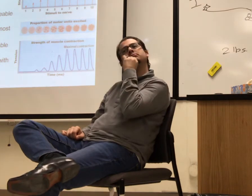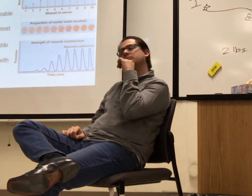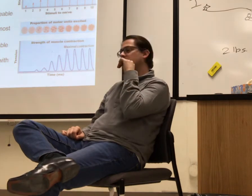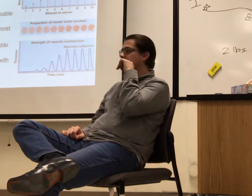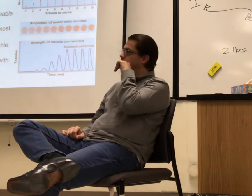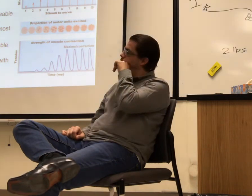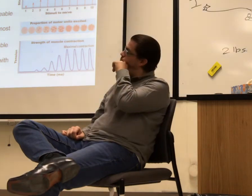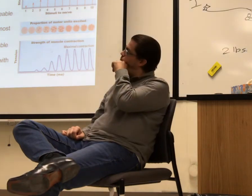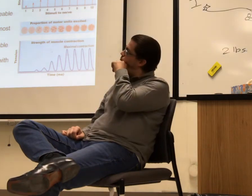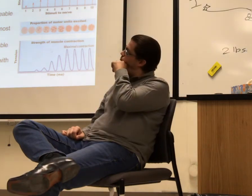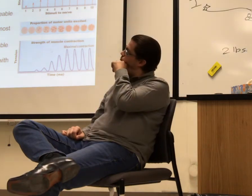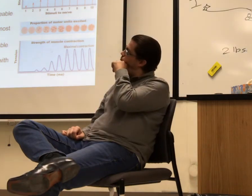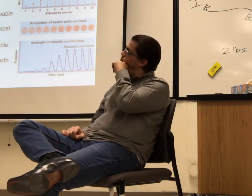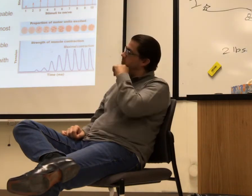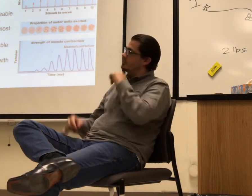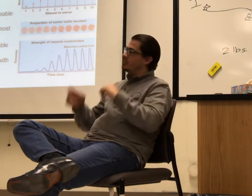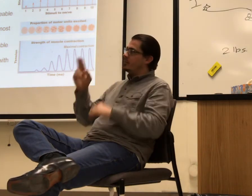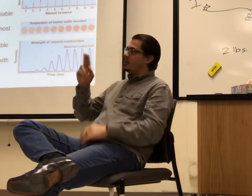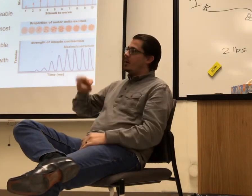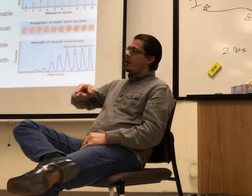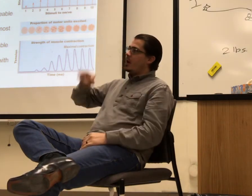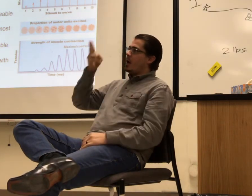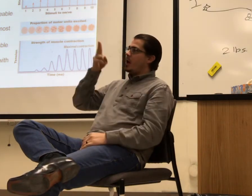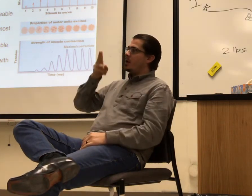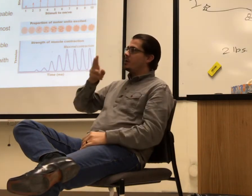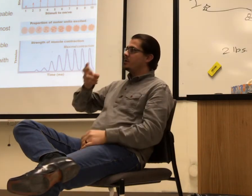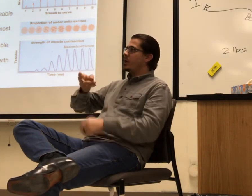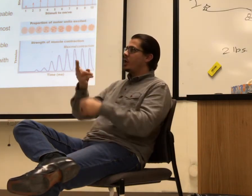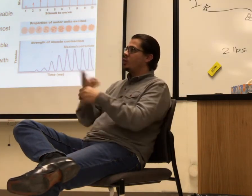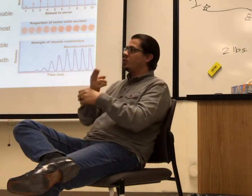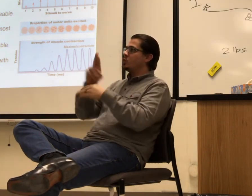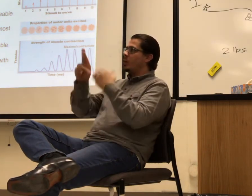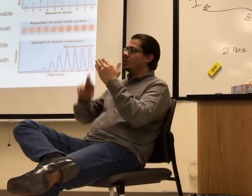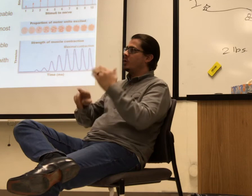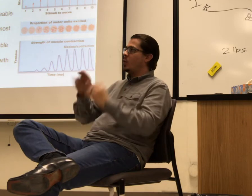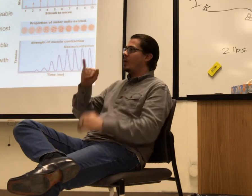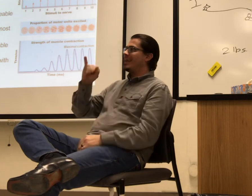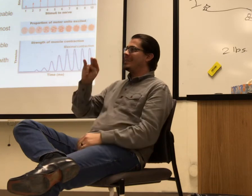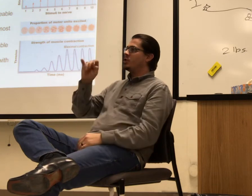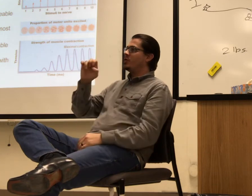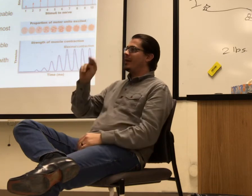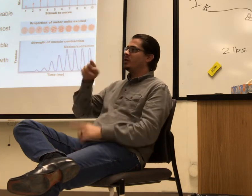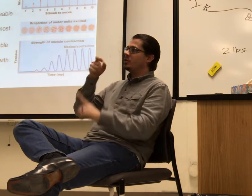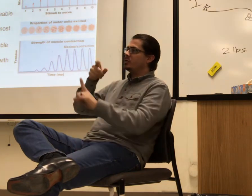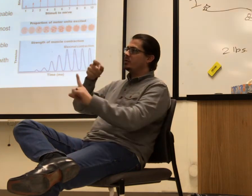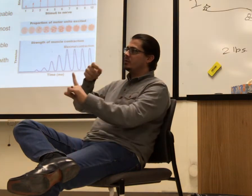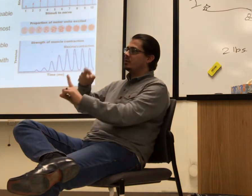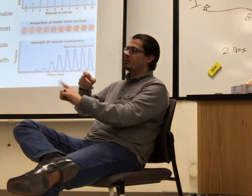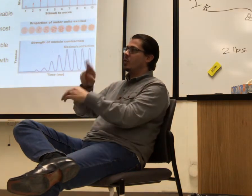And they have the highest innervation ratio and the largest fibers.